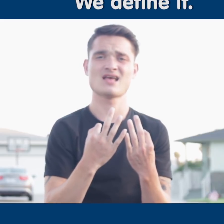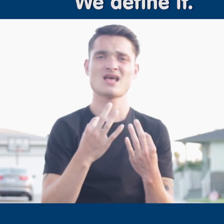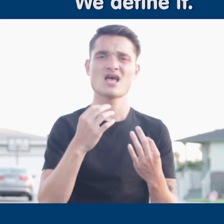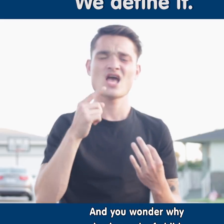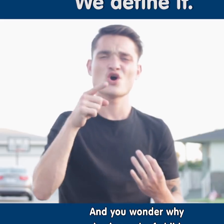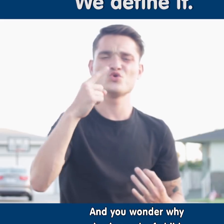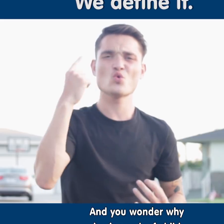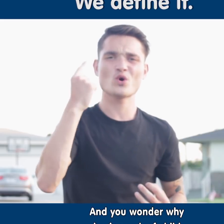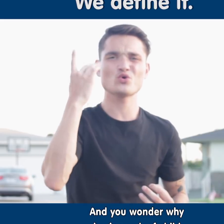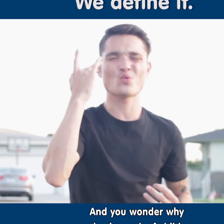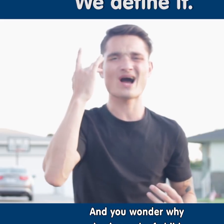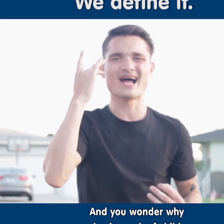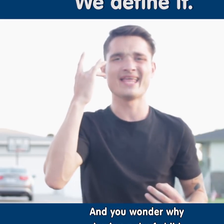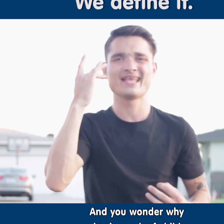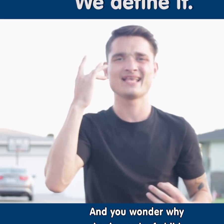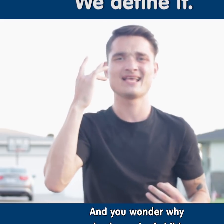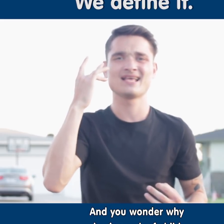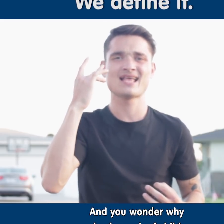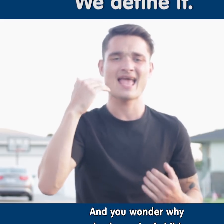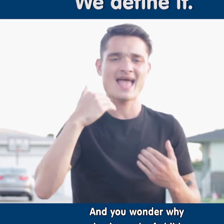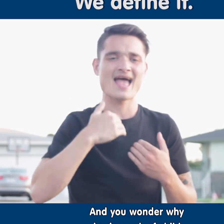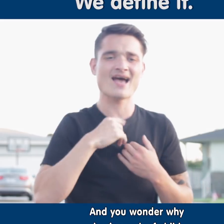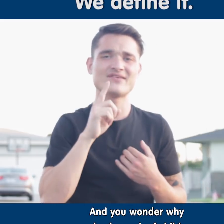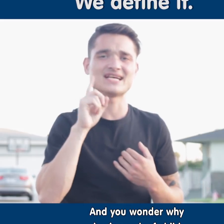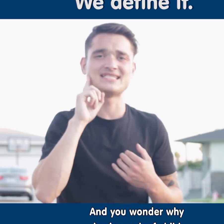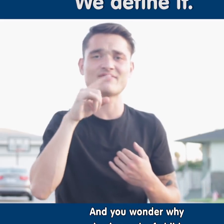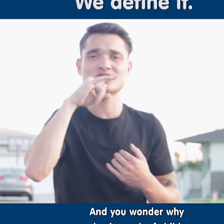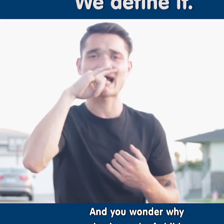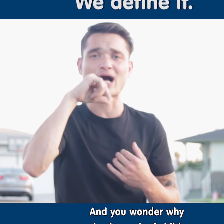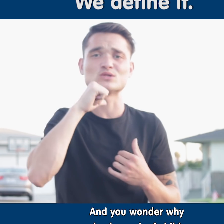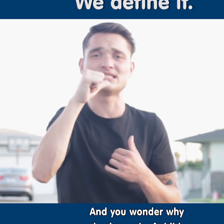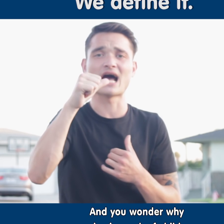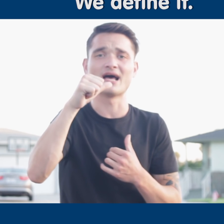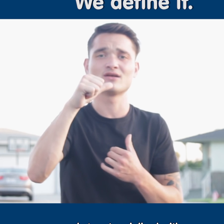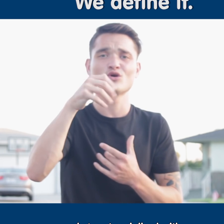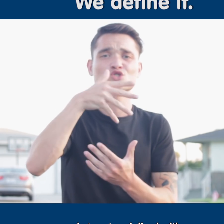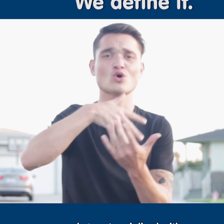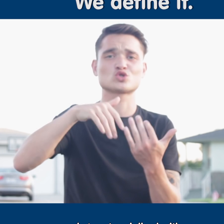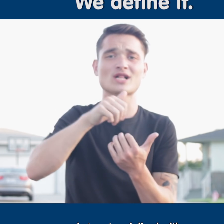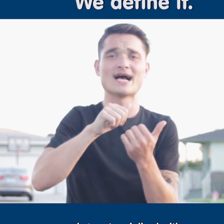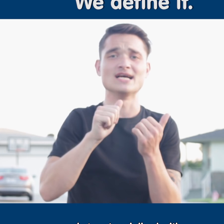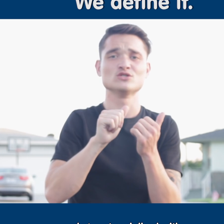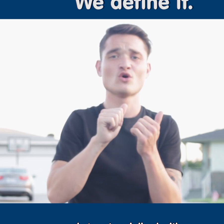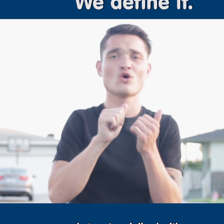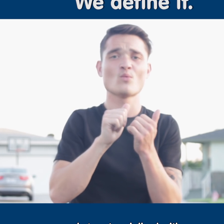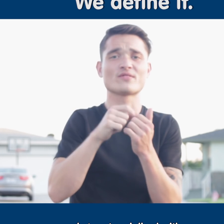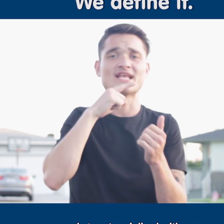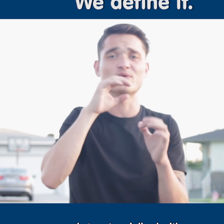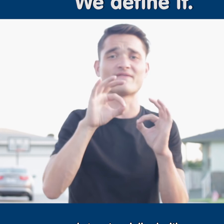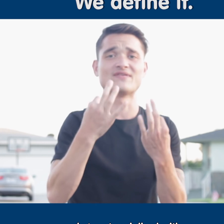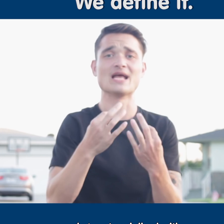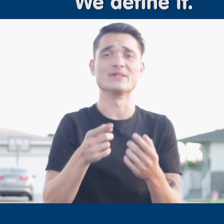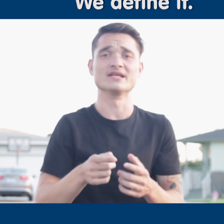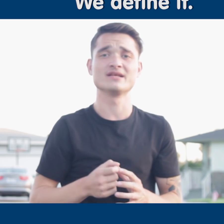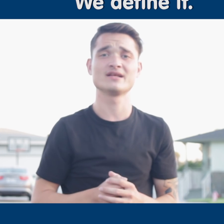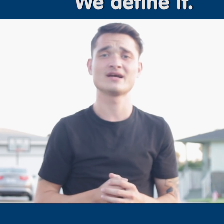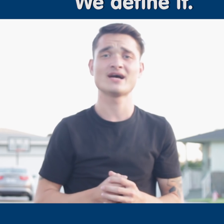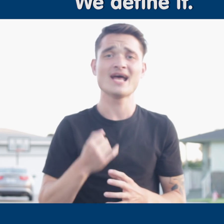And you wonder why having a deaf child does not socialize with you. If